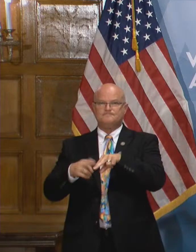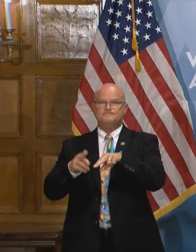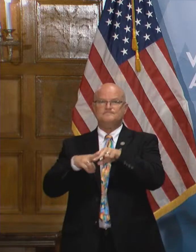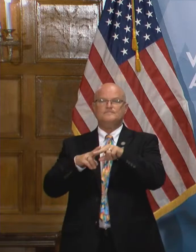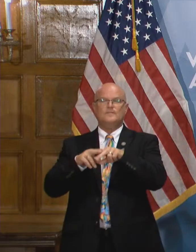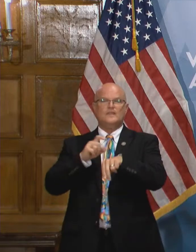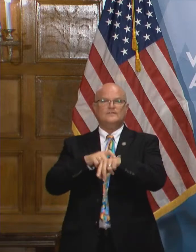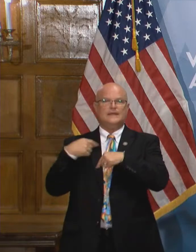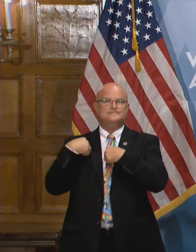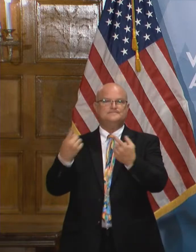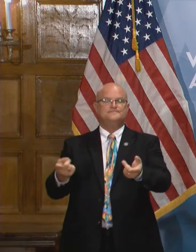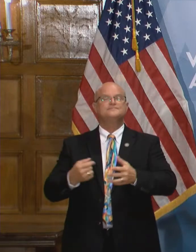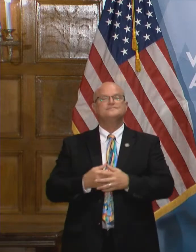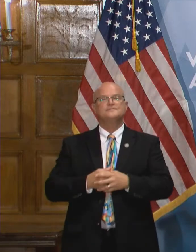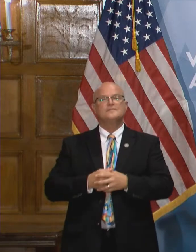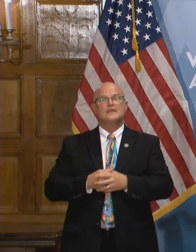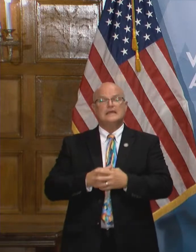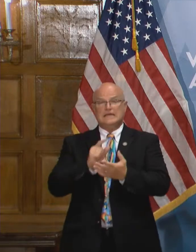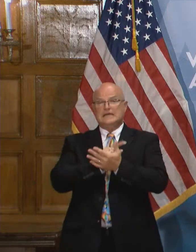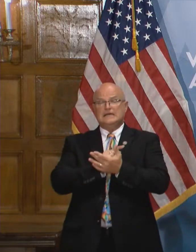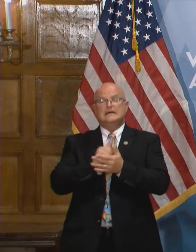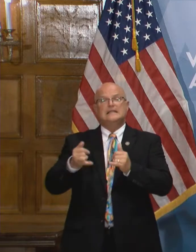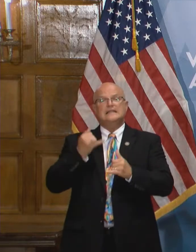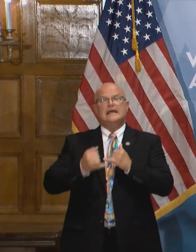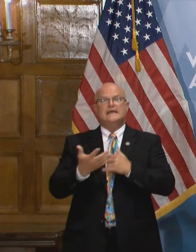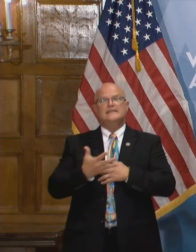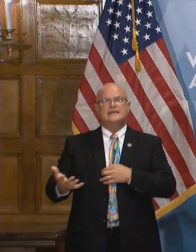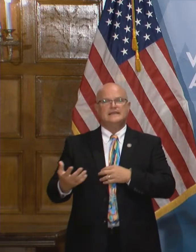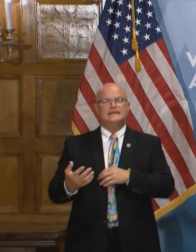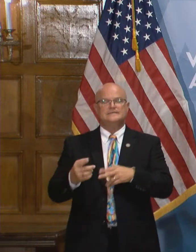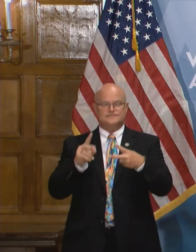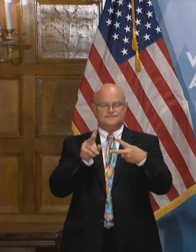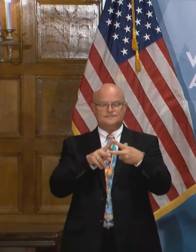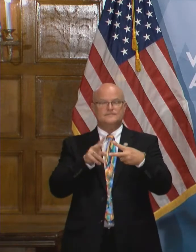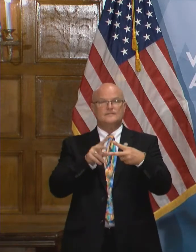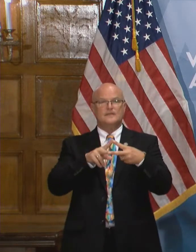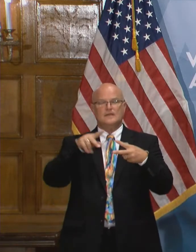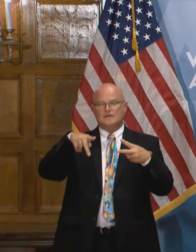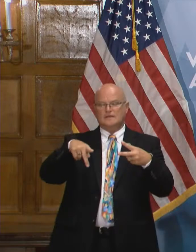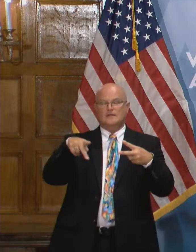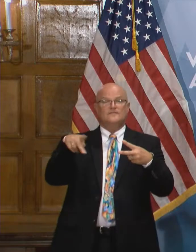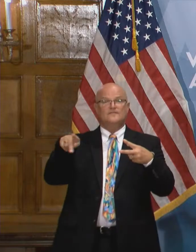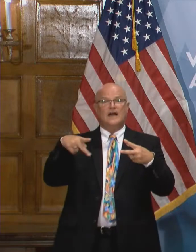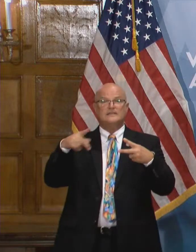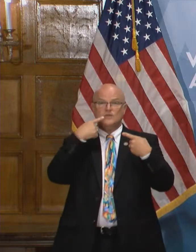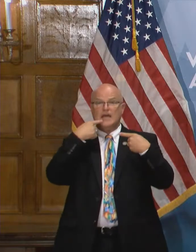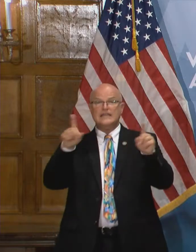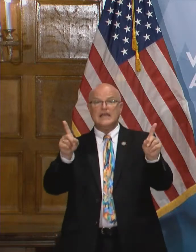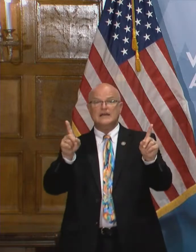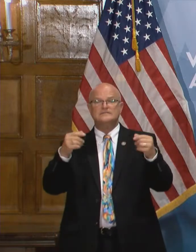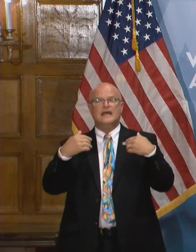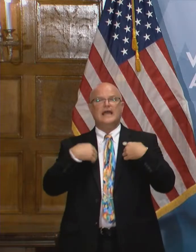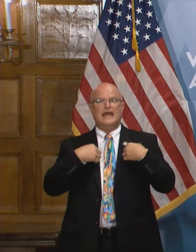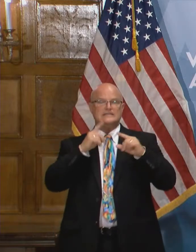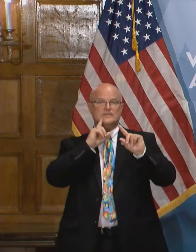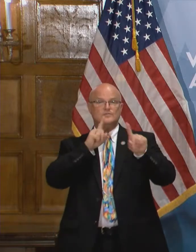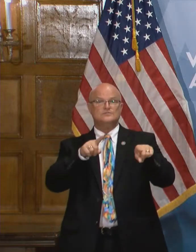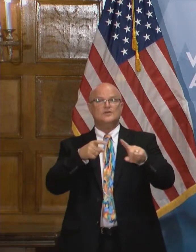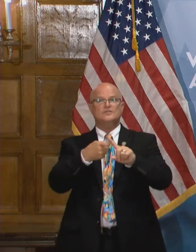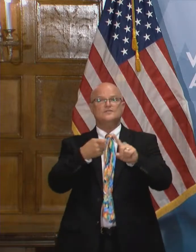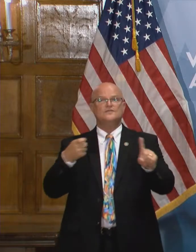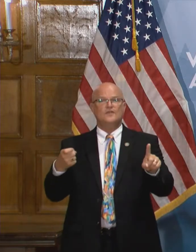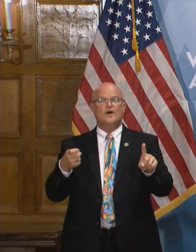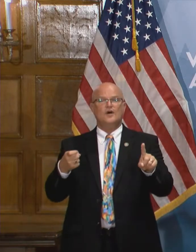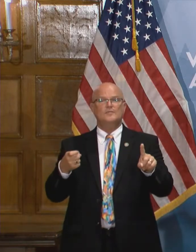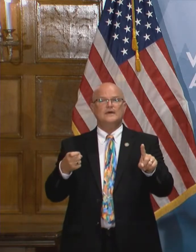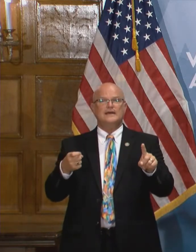over time. Lastly, two things. Pfizer recently announced that they had some results from and have